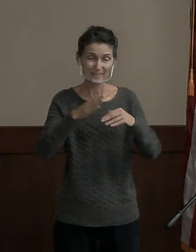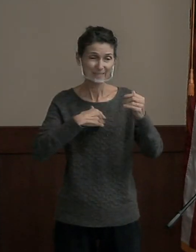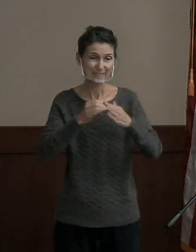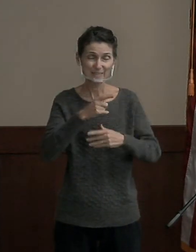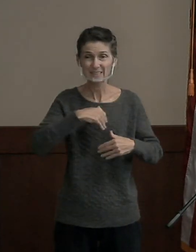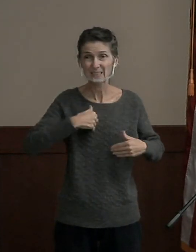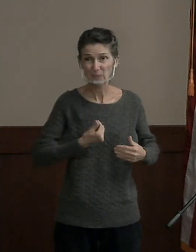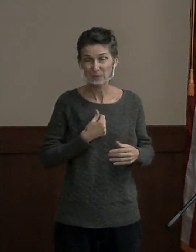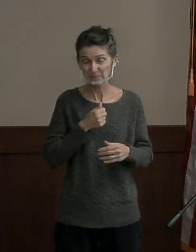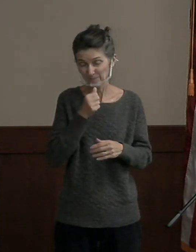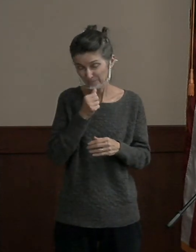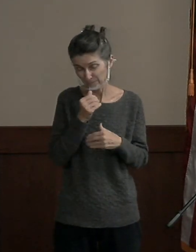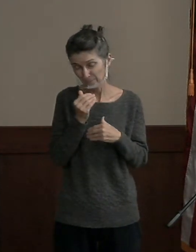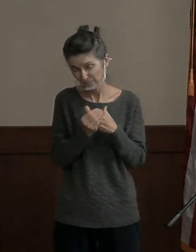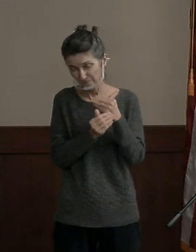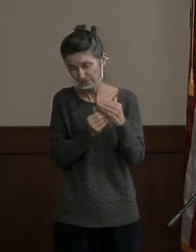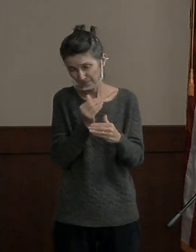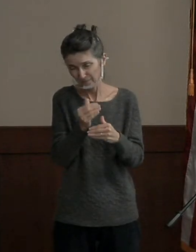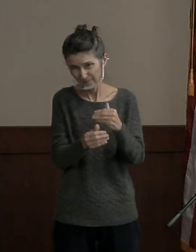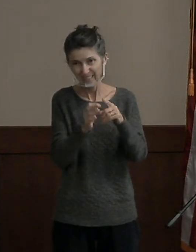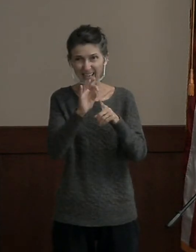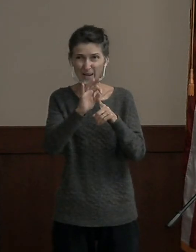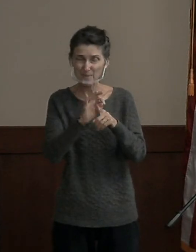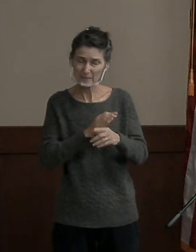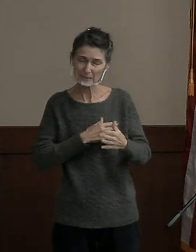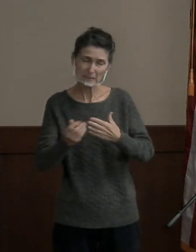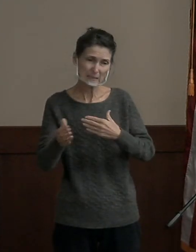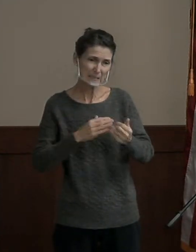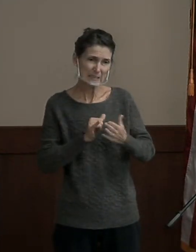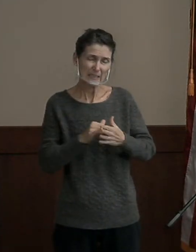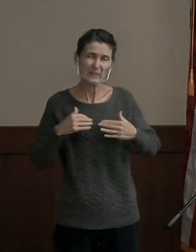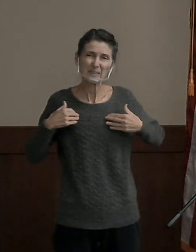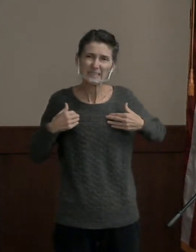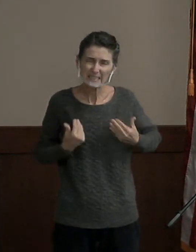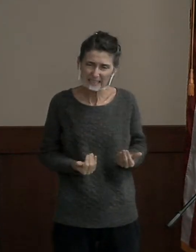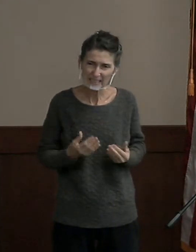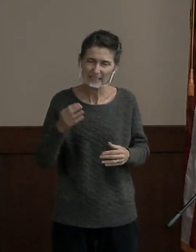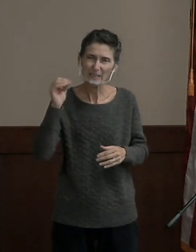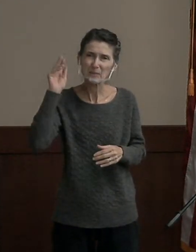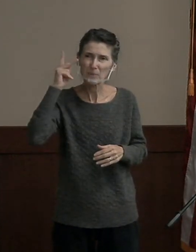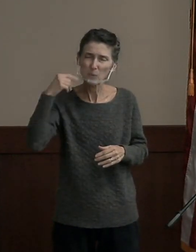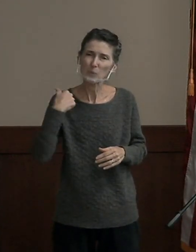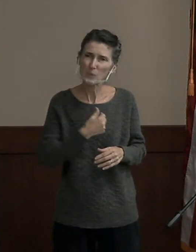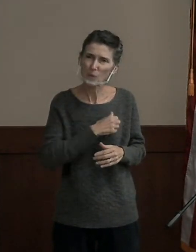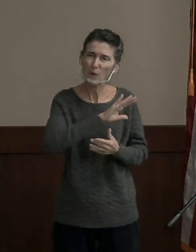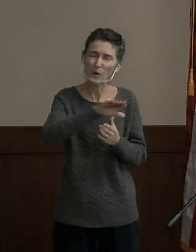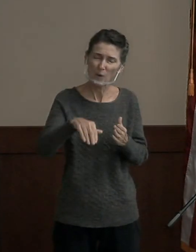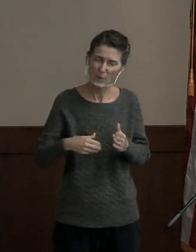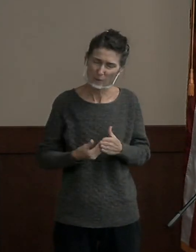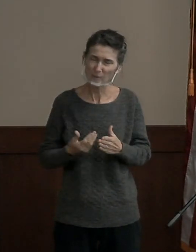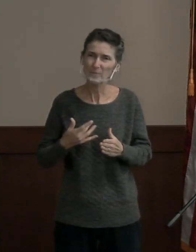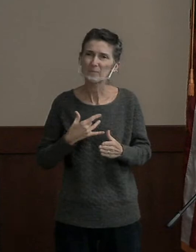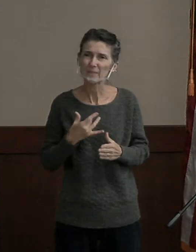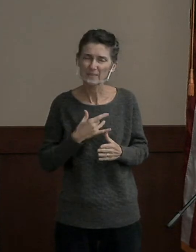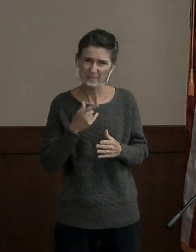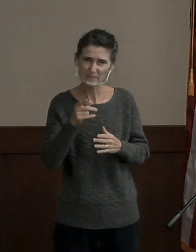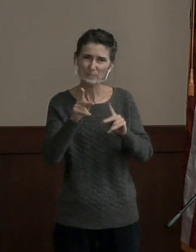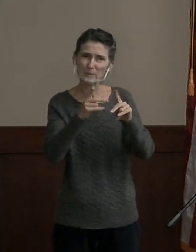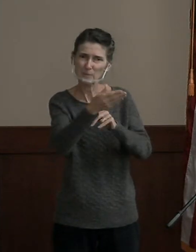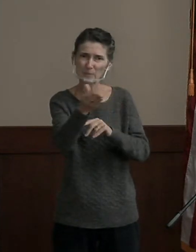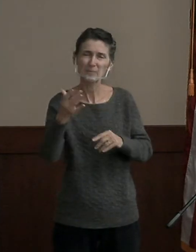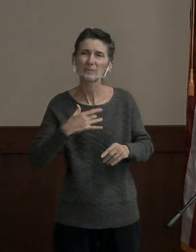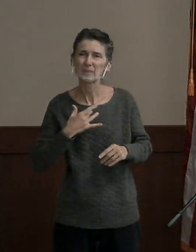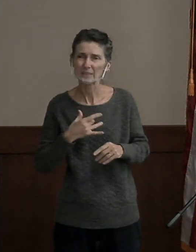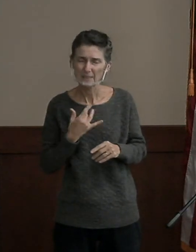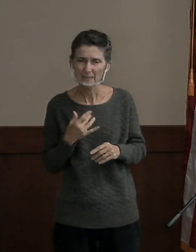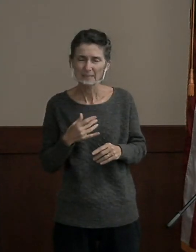for 9 months. Despite the fatigue and the pandemic that we're all feeling as citizens of this county,